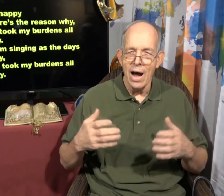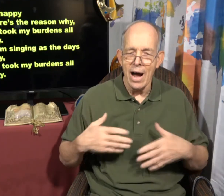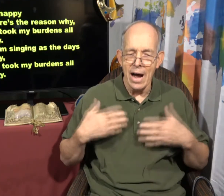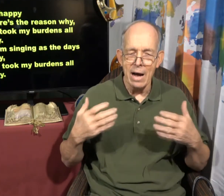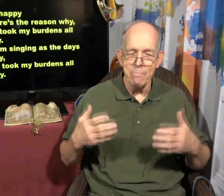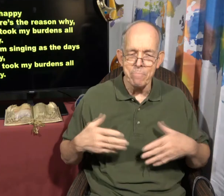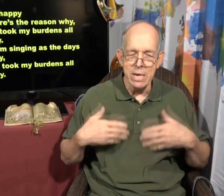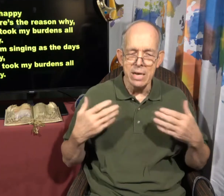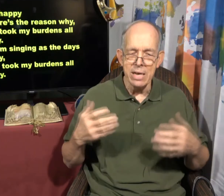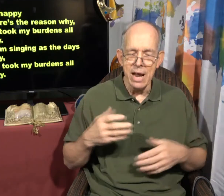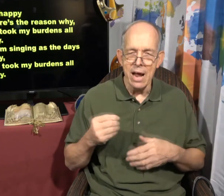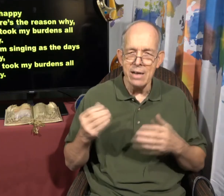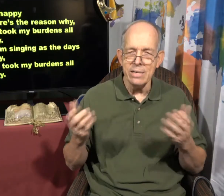sad with me.